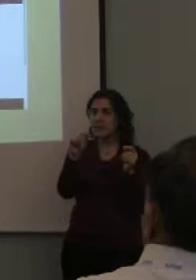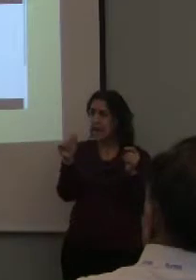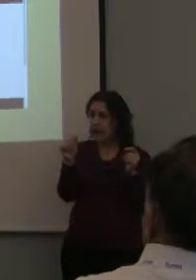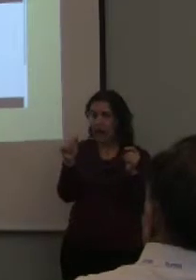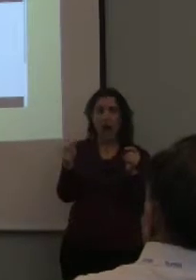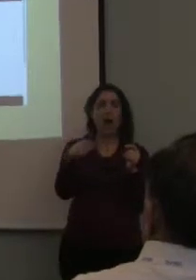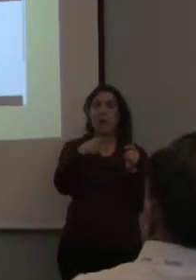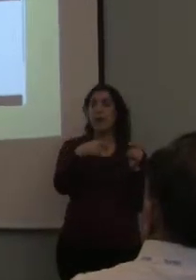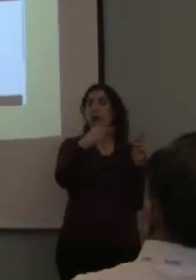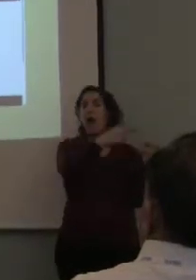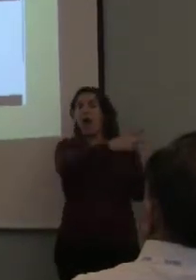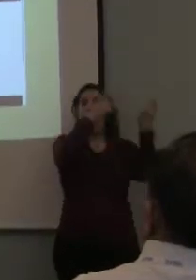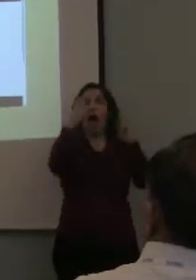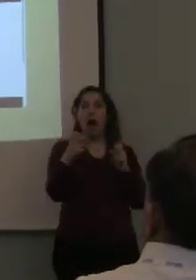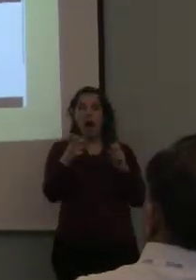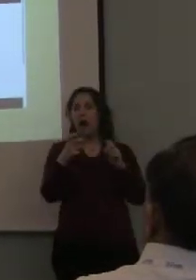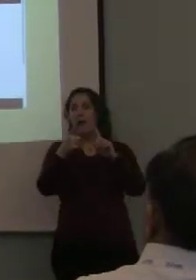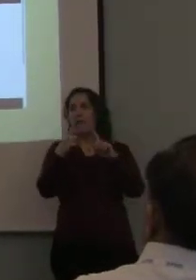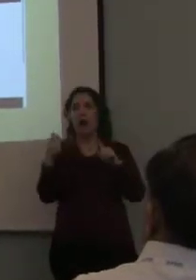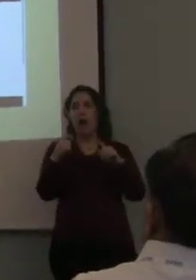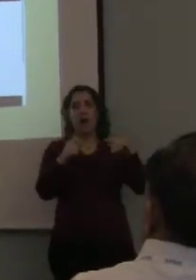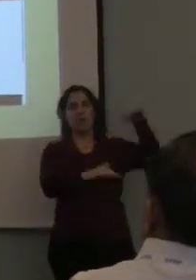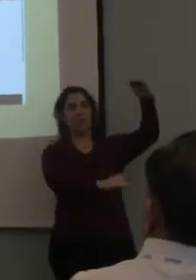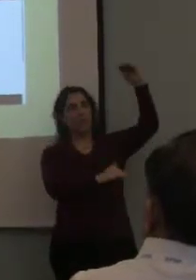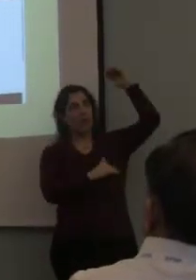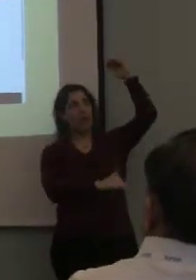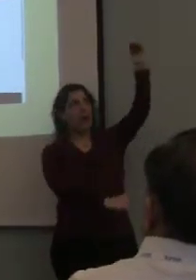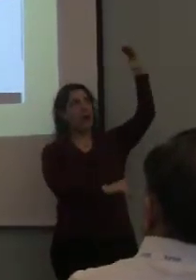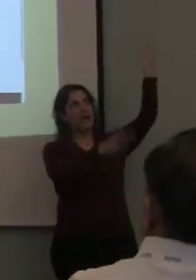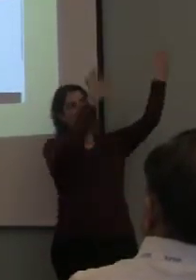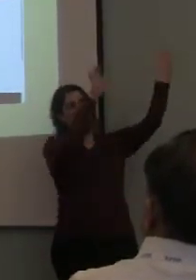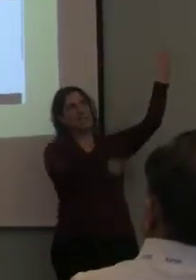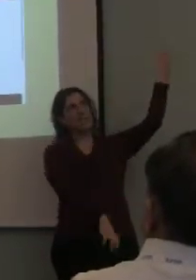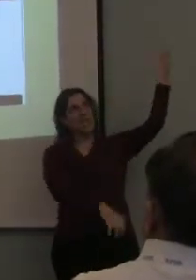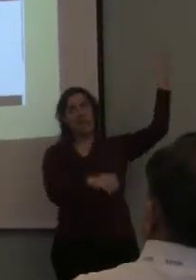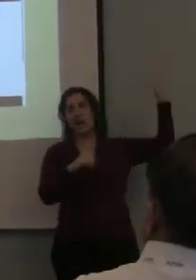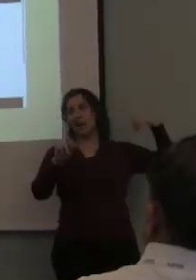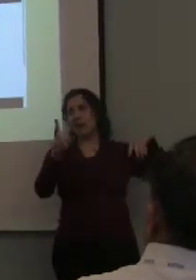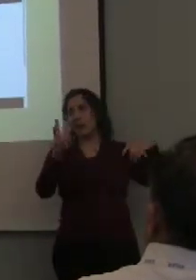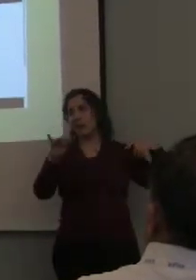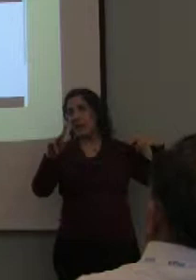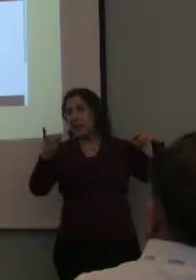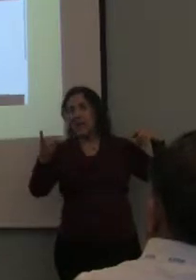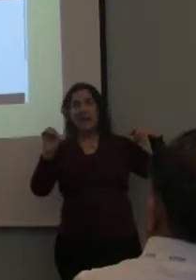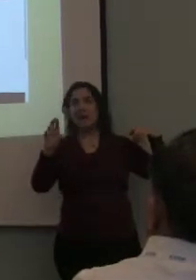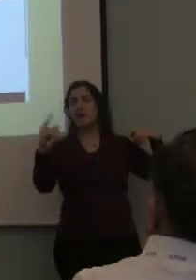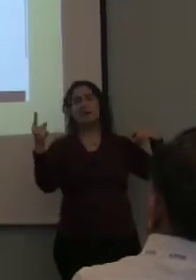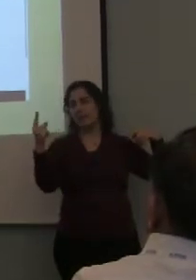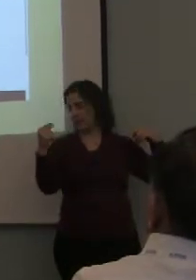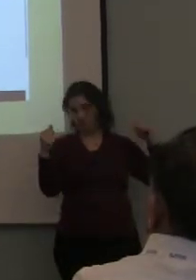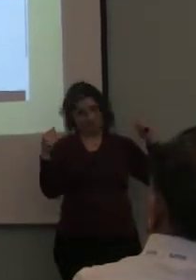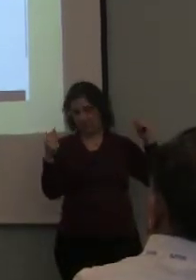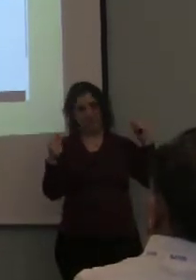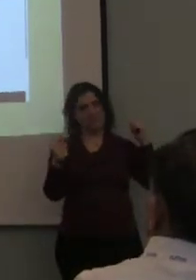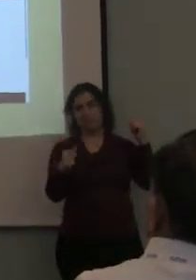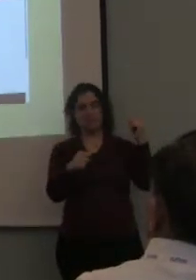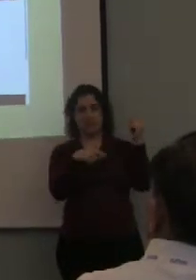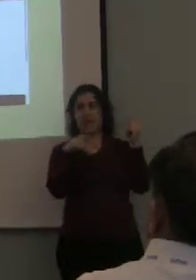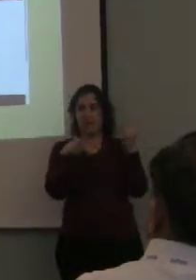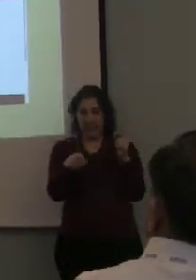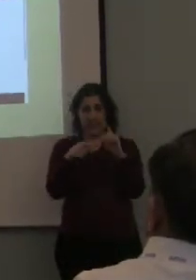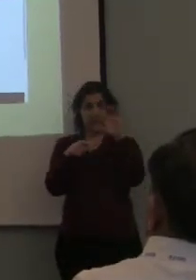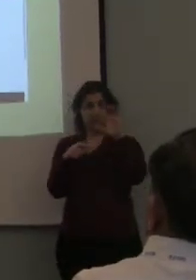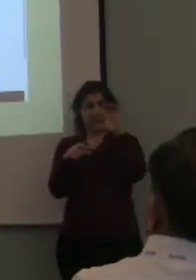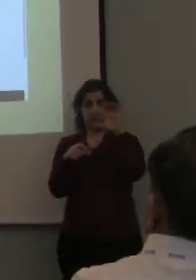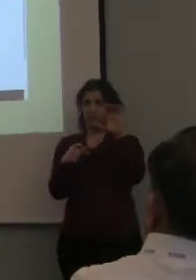extract this from a massive and rather complex technical data store. This came